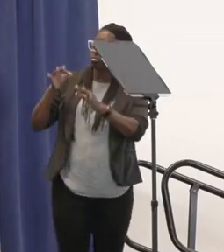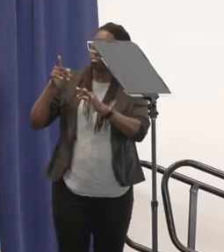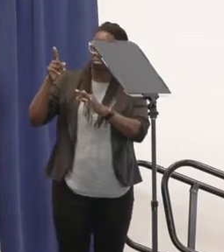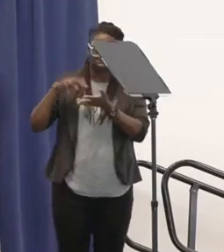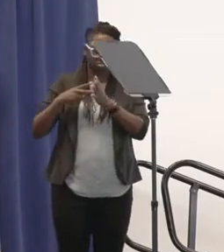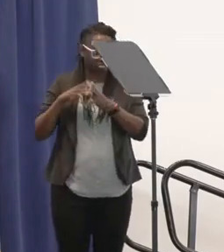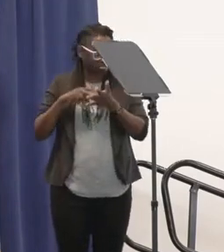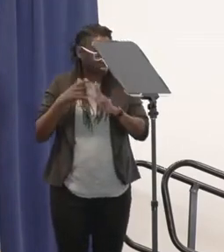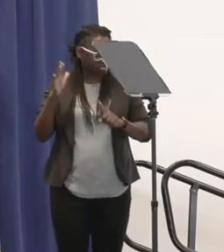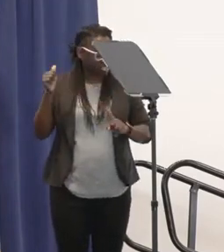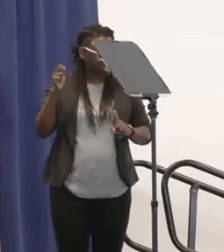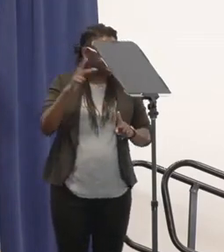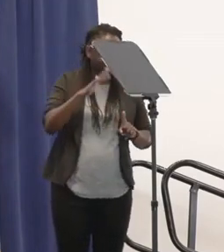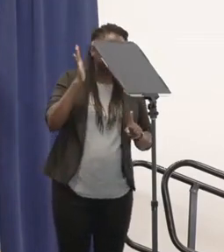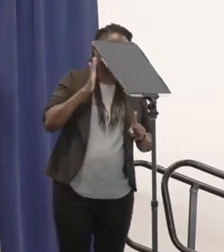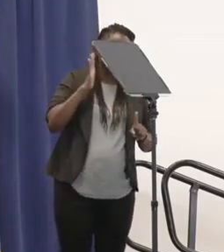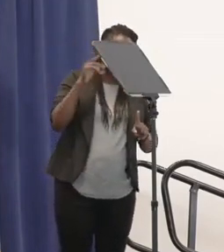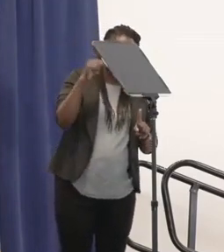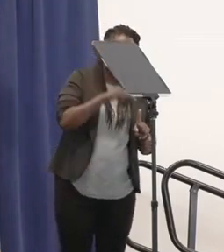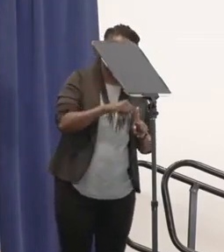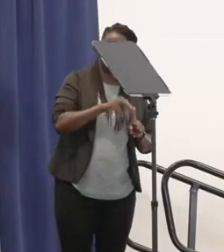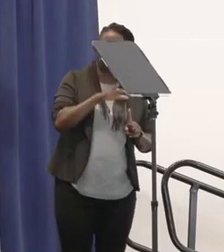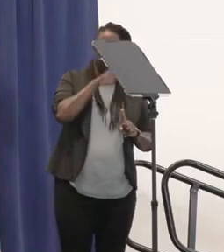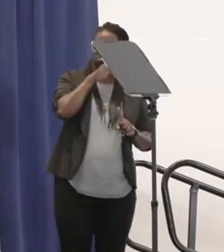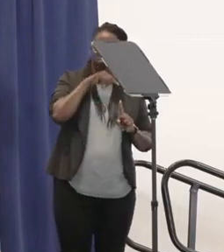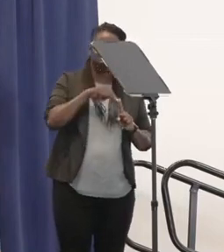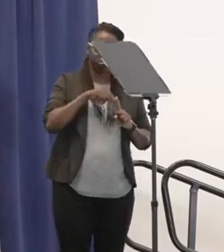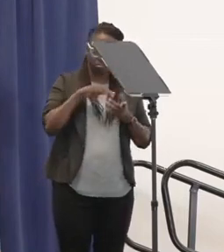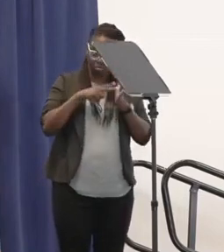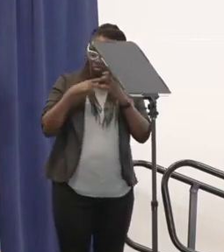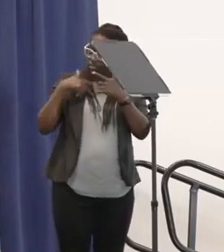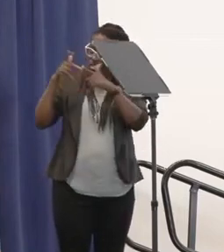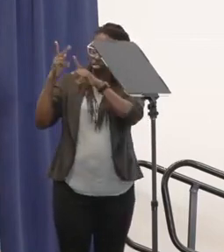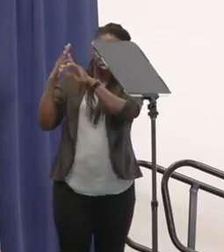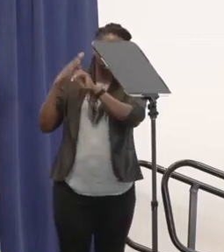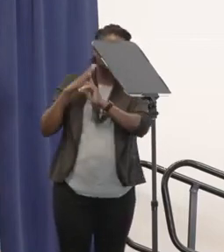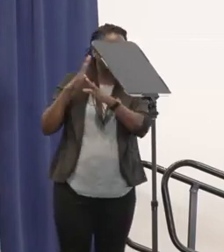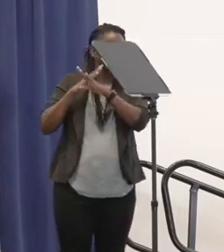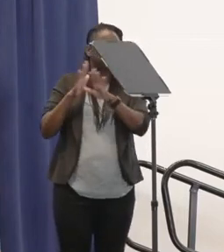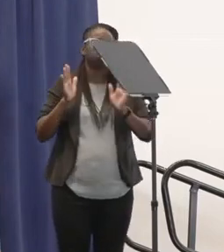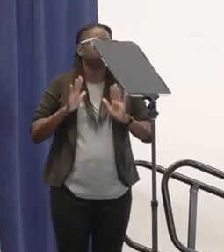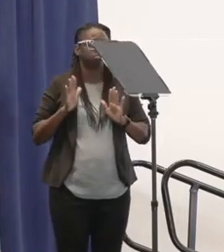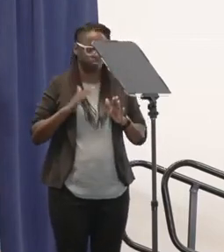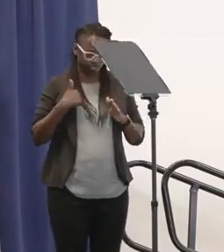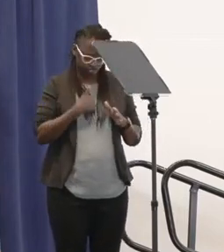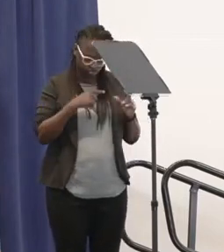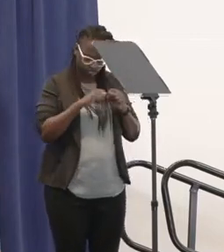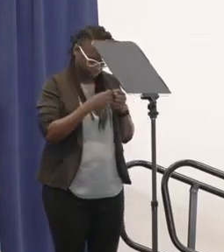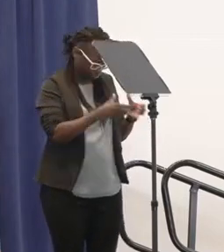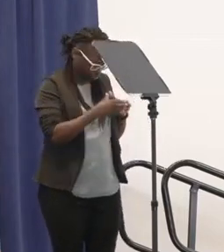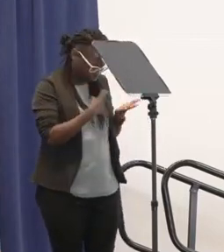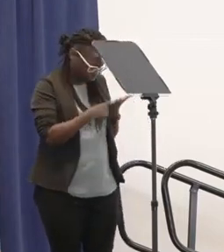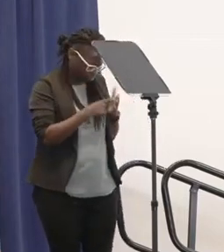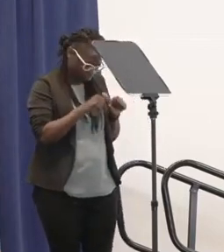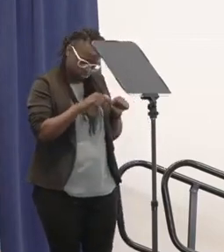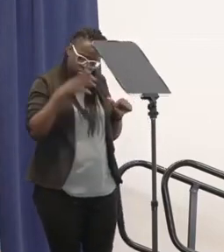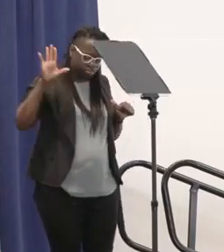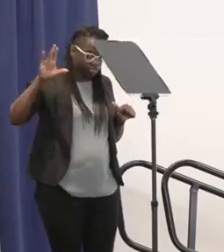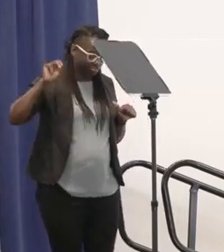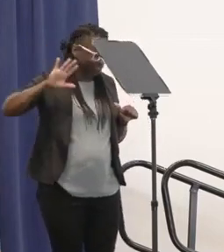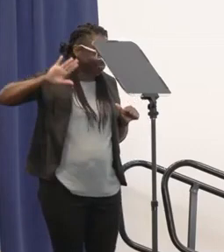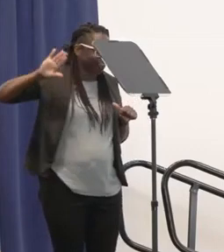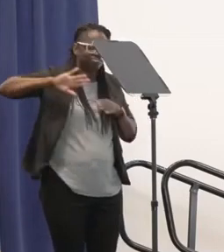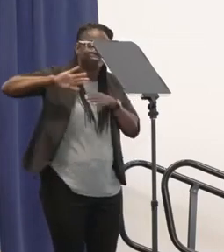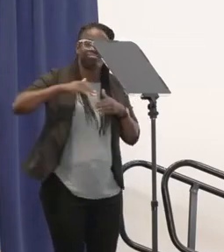will not allow it to stand in the way of progress and moving forward to ensuring the next generation of students actually